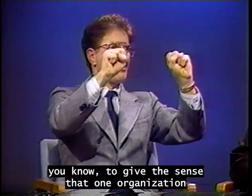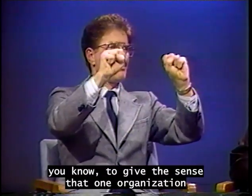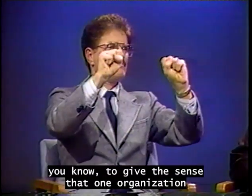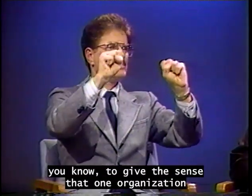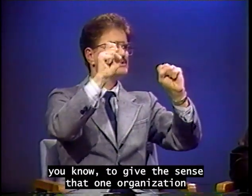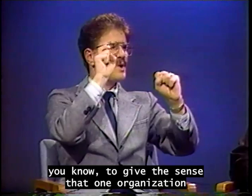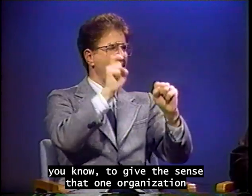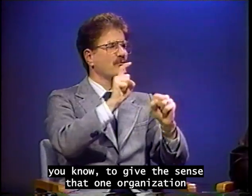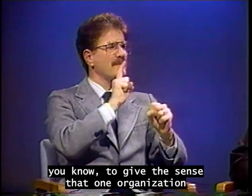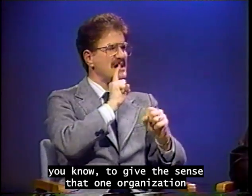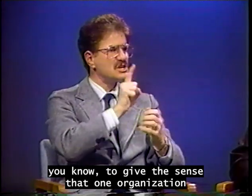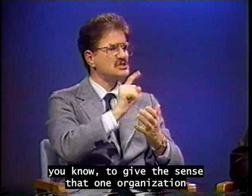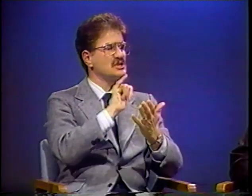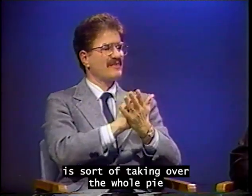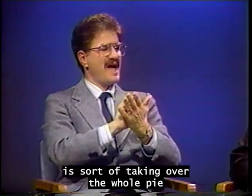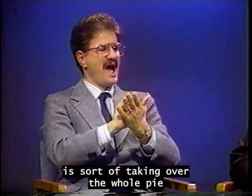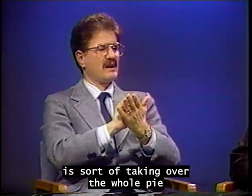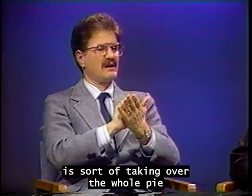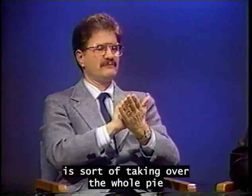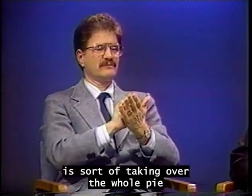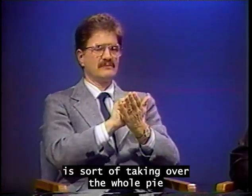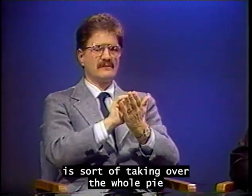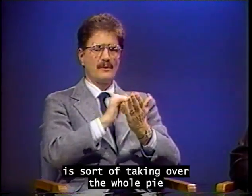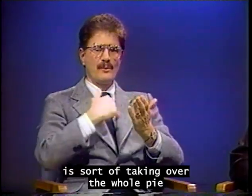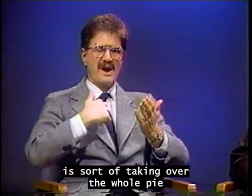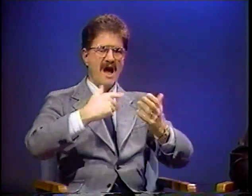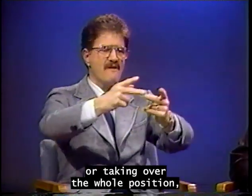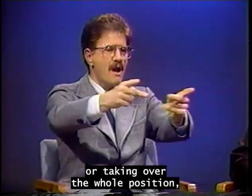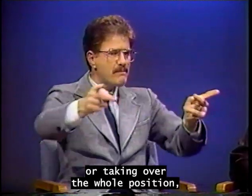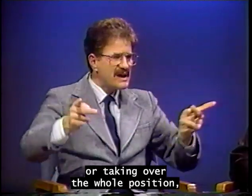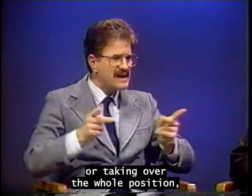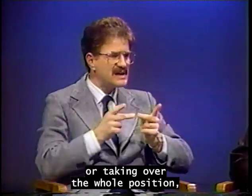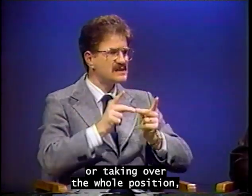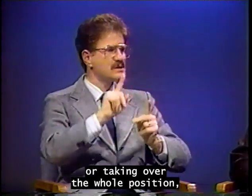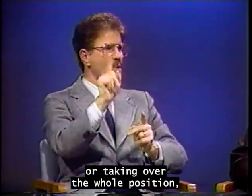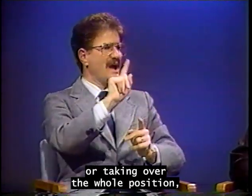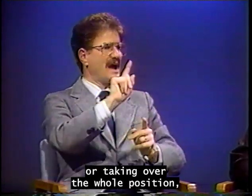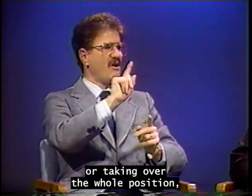or, to give the sense that one organization is sort of taking over the whole pie or taking over the whole position.